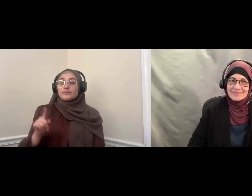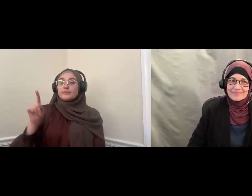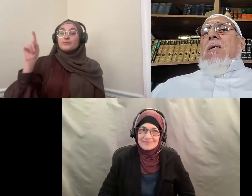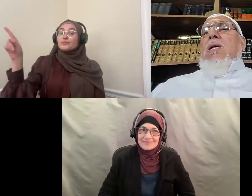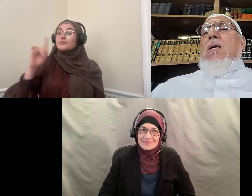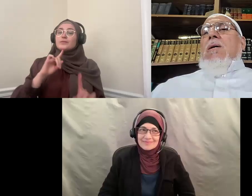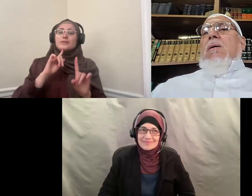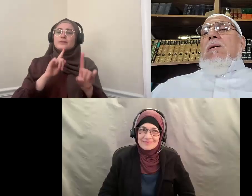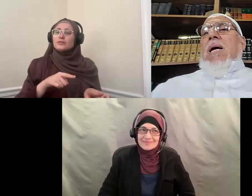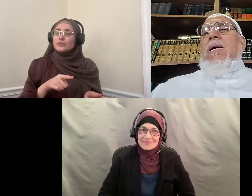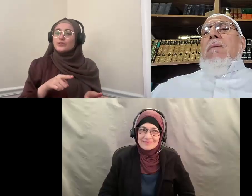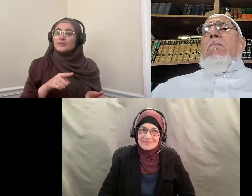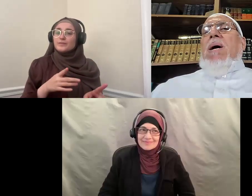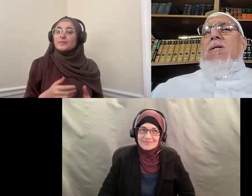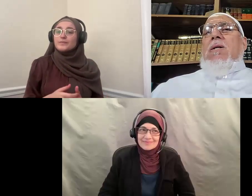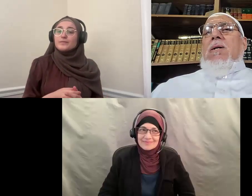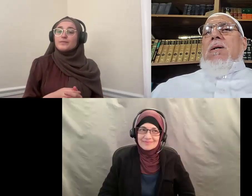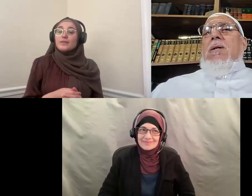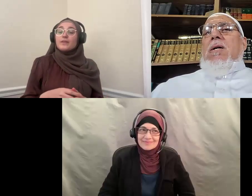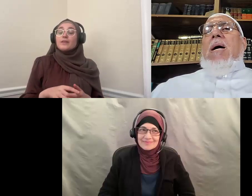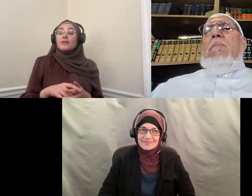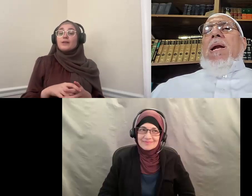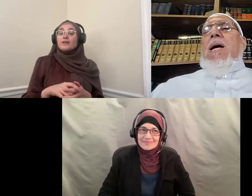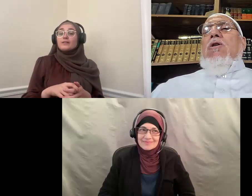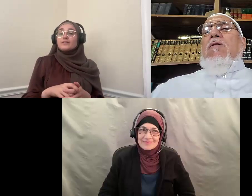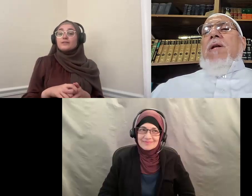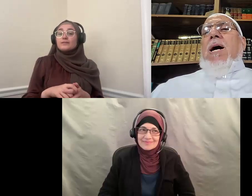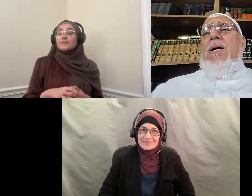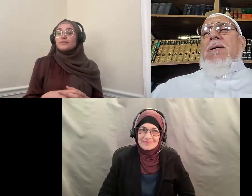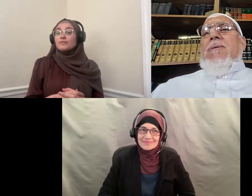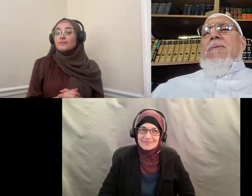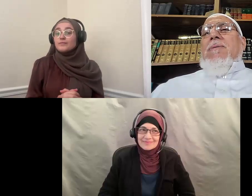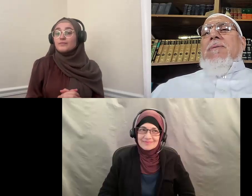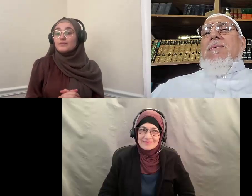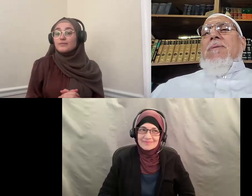is nothing like but a blink of the eye.